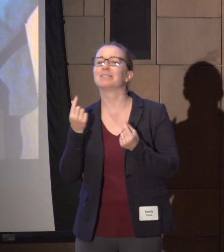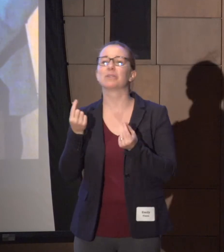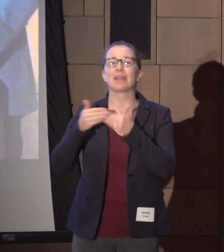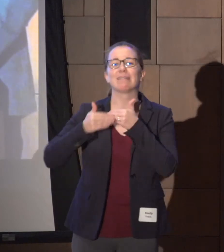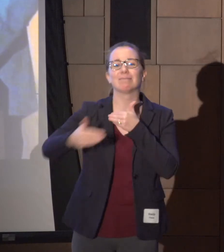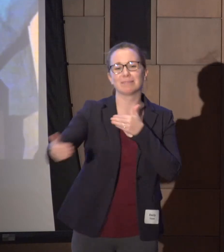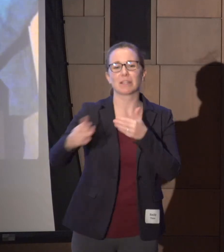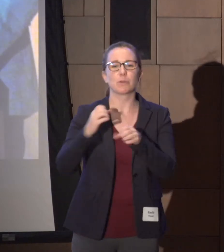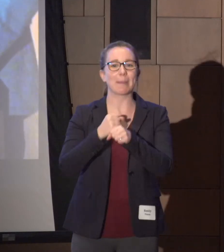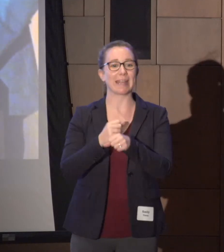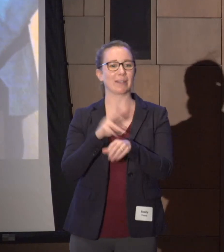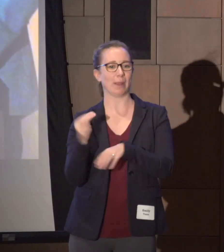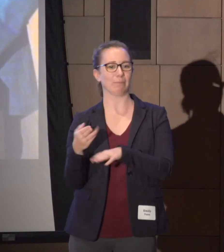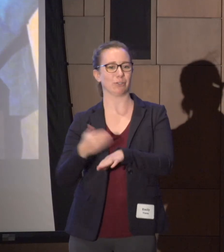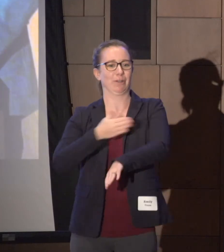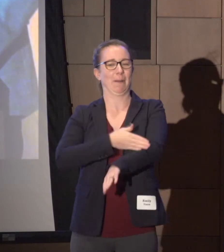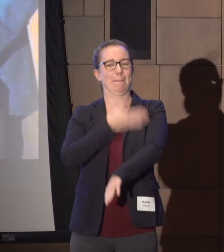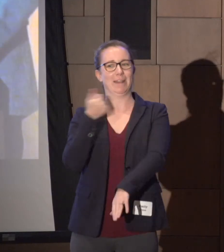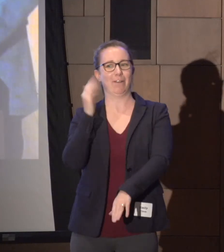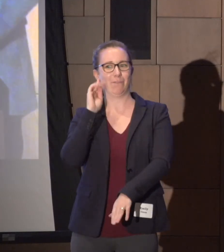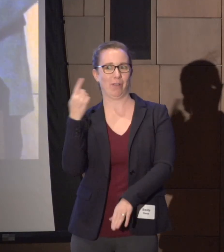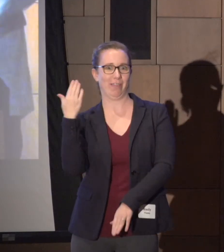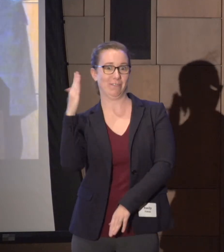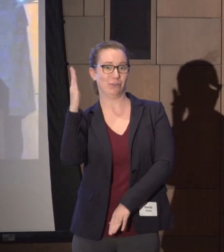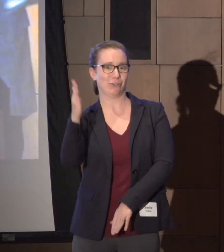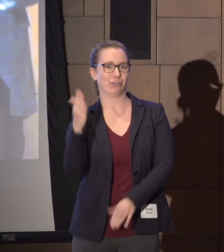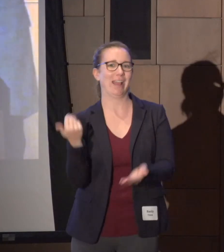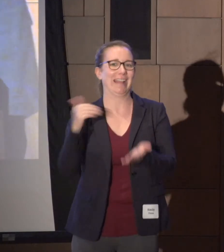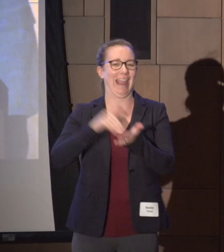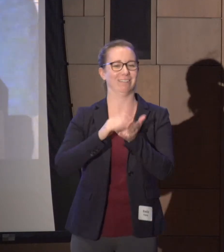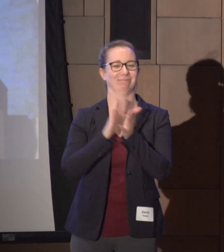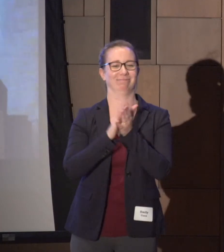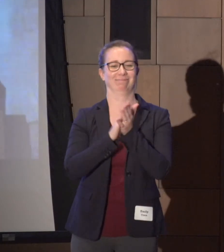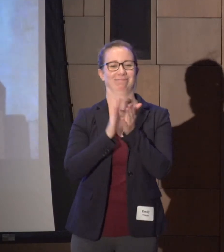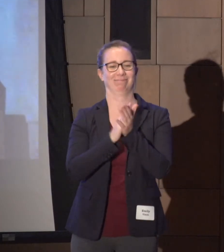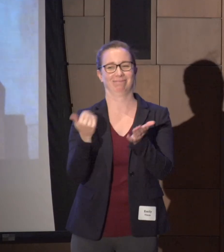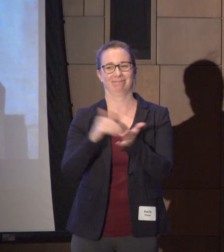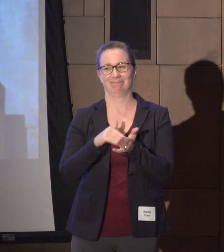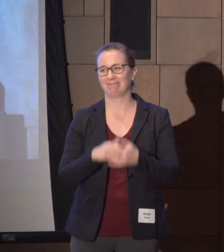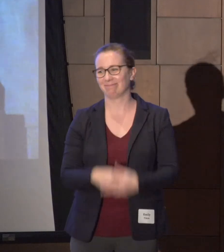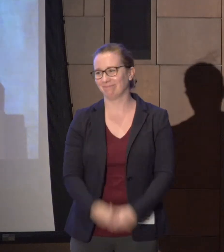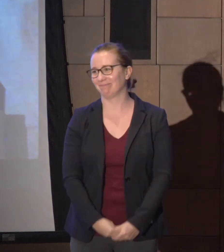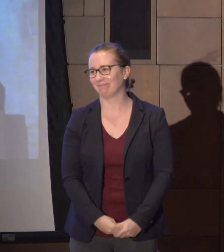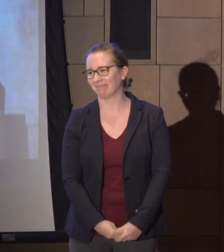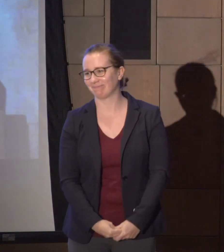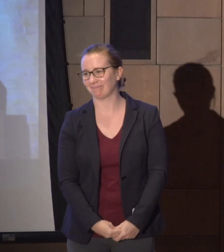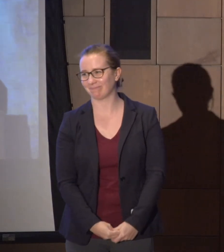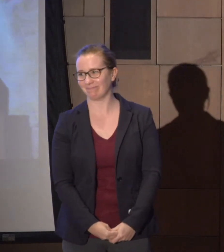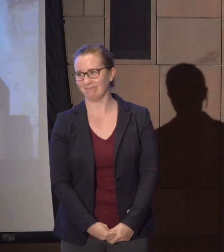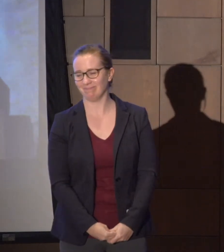to make New Hampshire even better in the future. One more round of applause for our winners tonight.